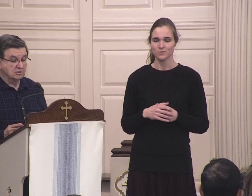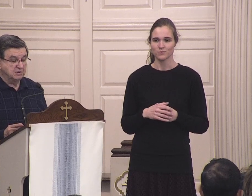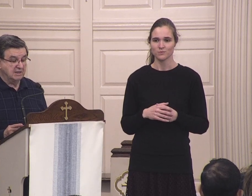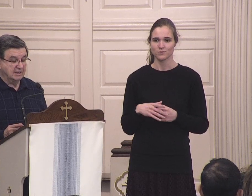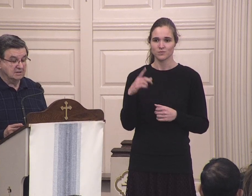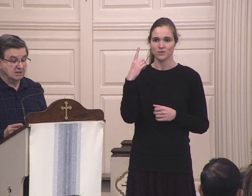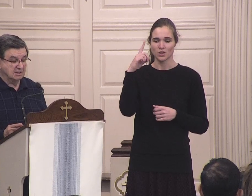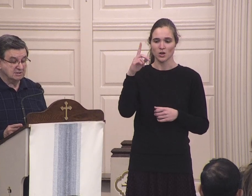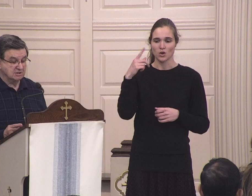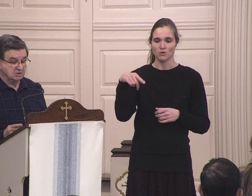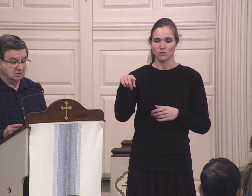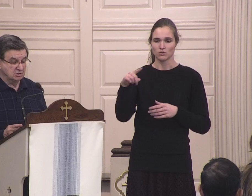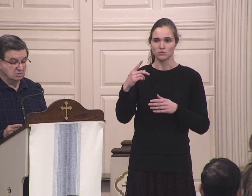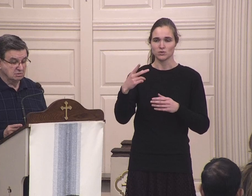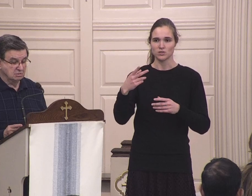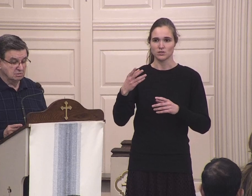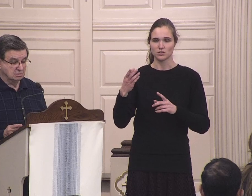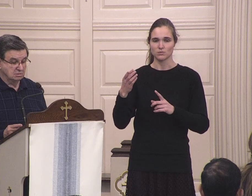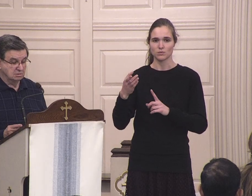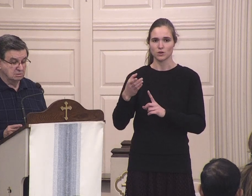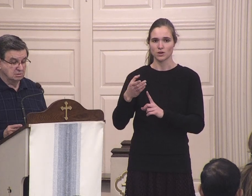For those being held hostage,